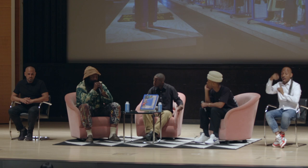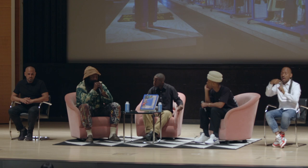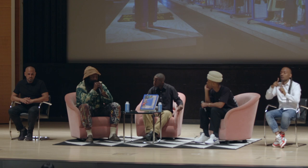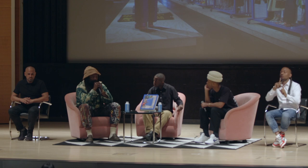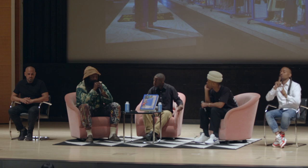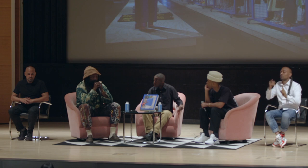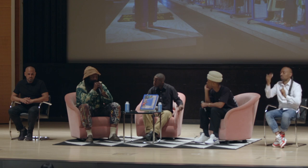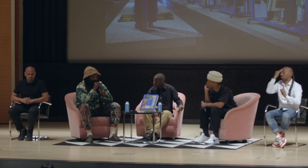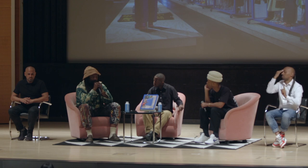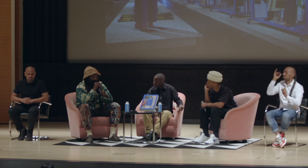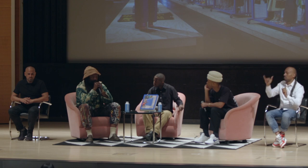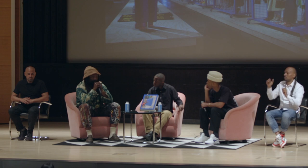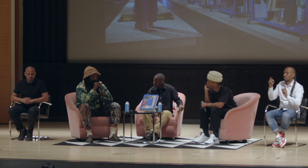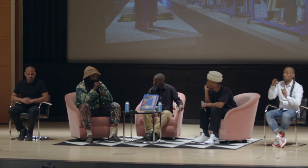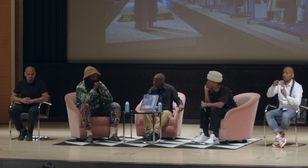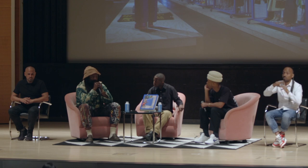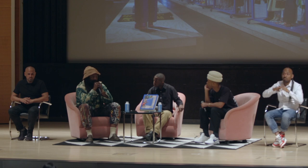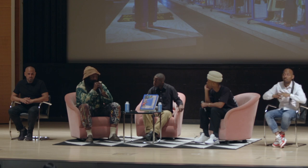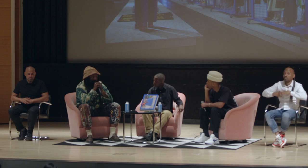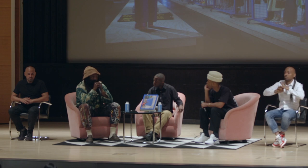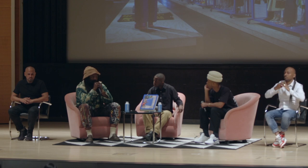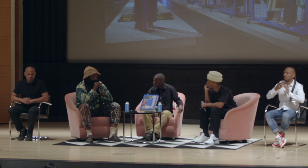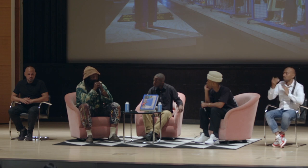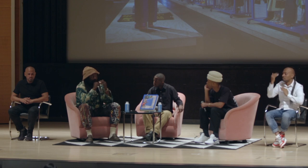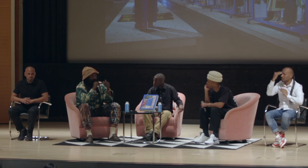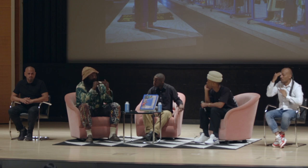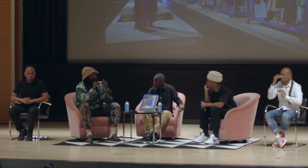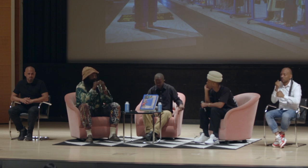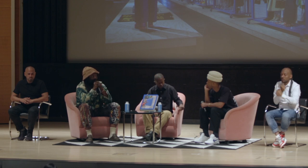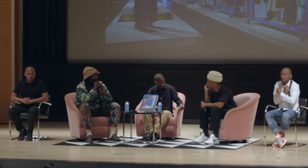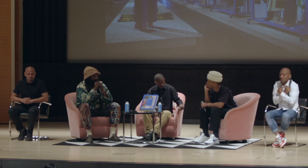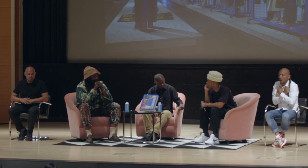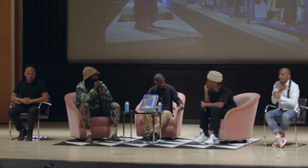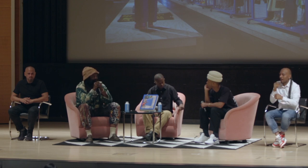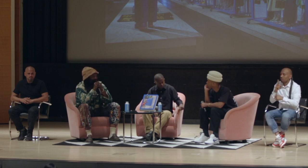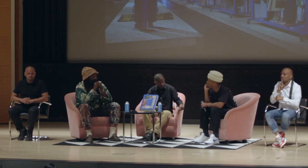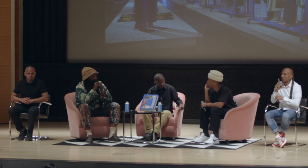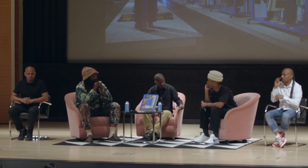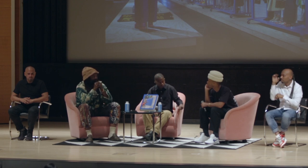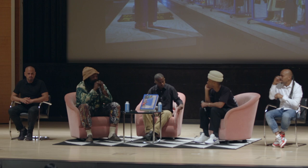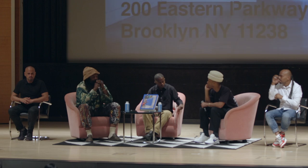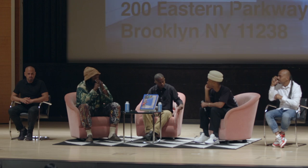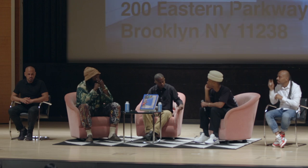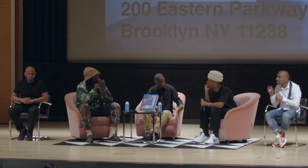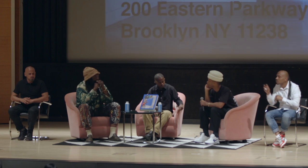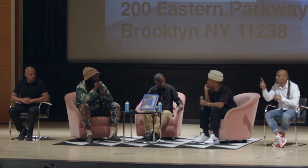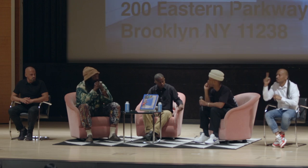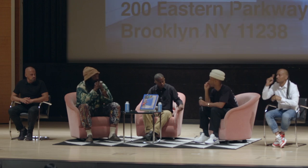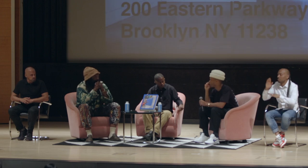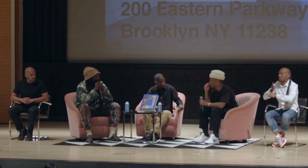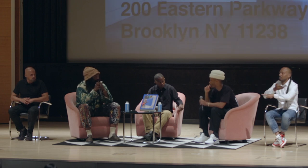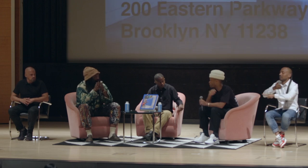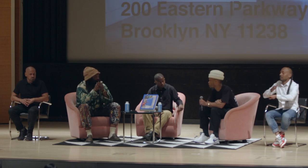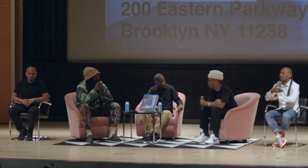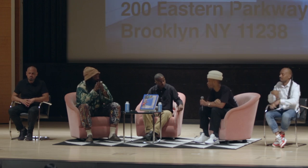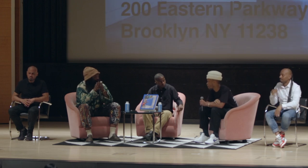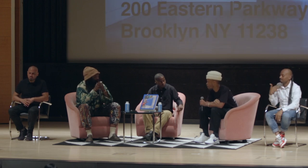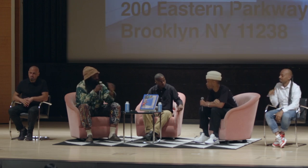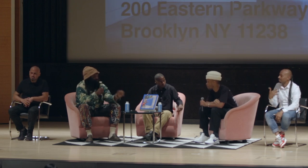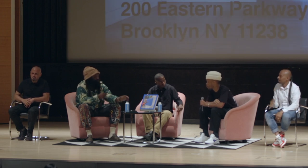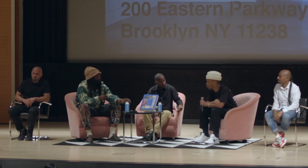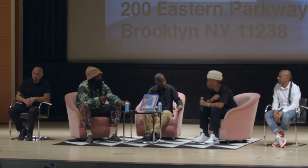his art practice was his love, understanding, and quest for music. Yeah.